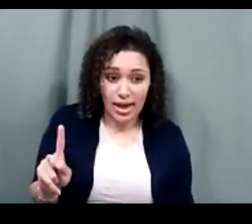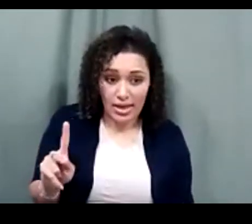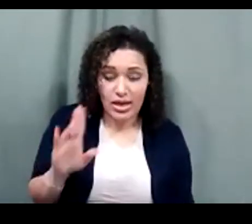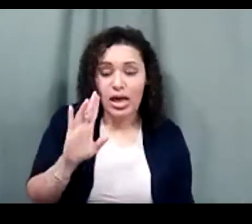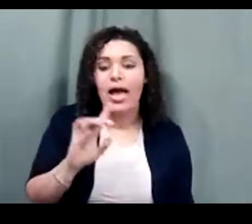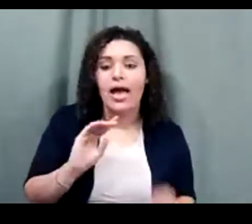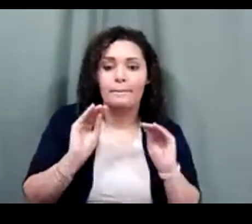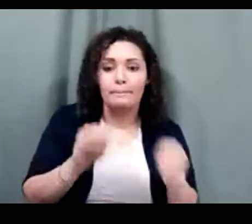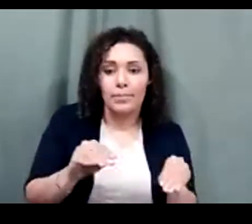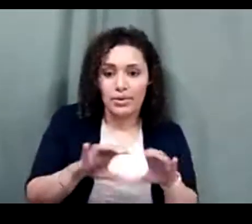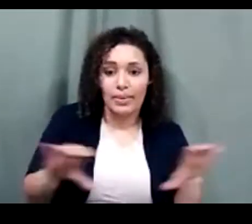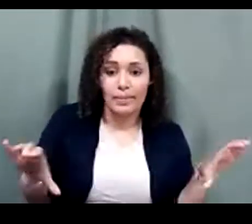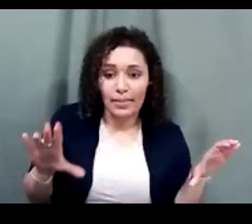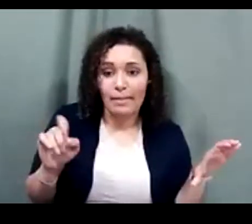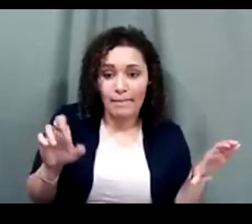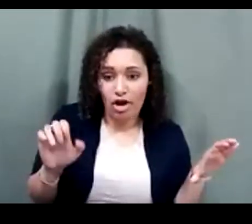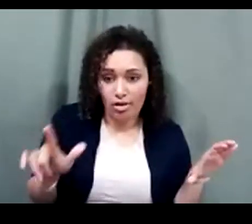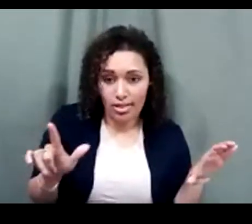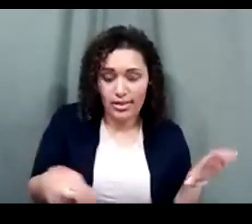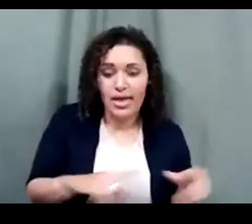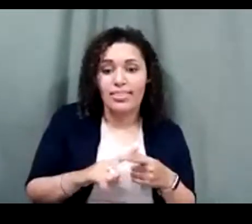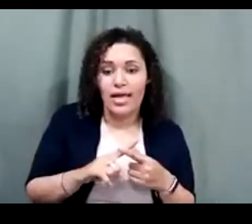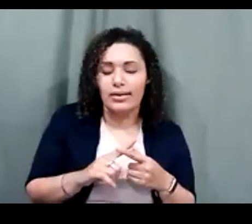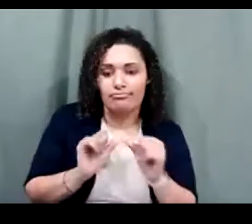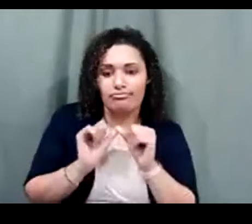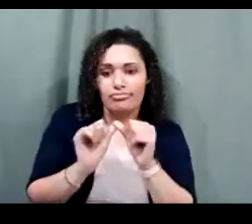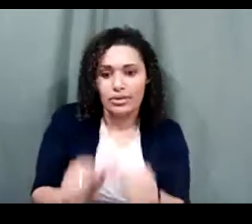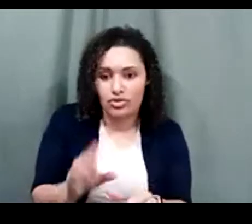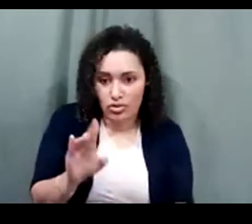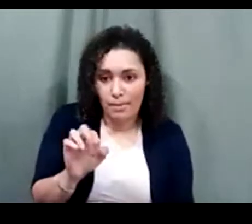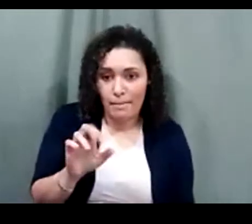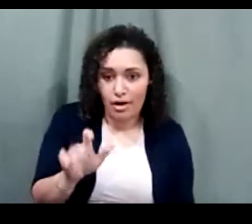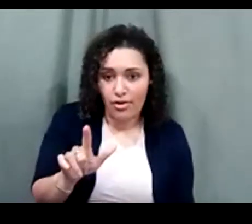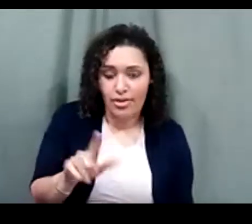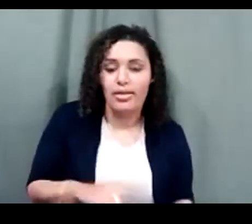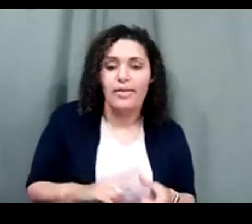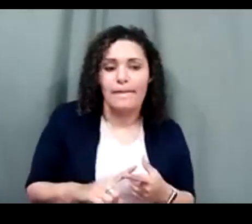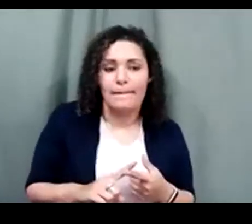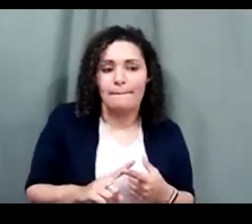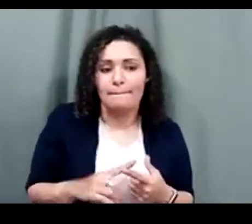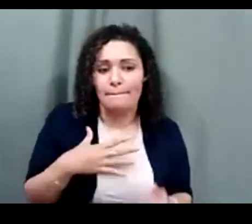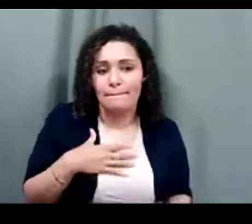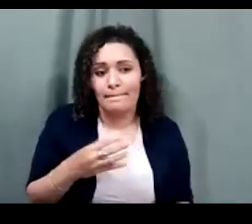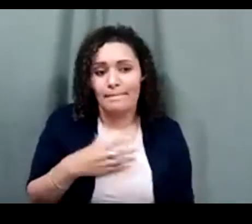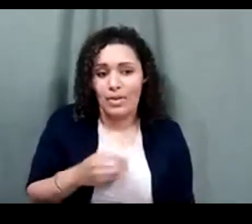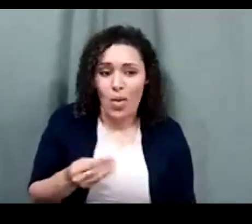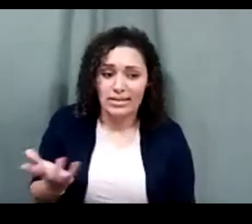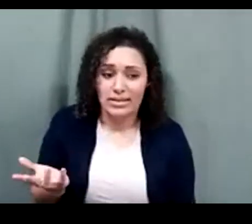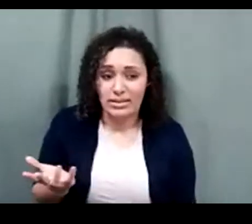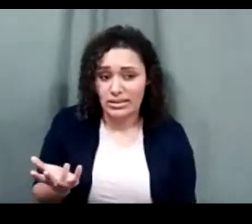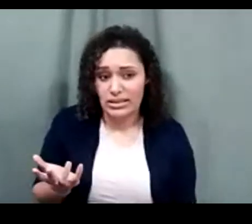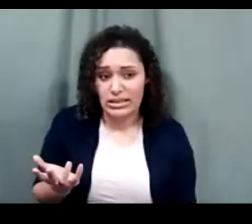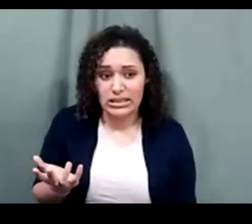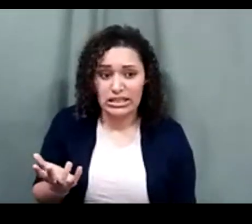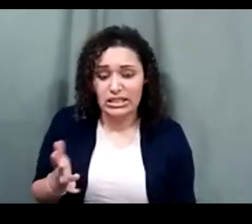fermentations continue in barrels. So we just let that fermentation go. And then the whites, they kind of take